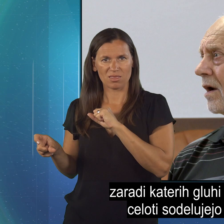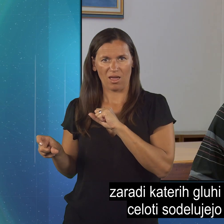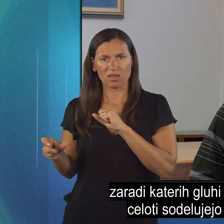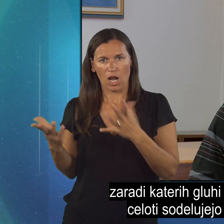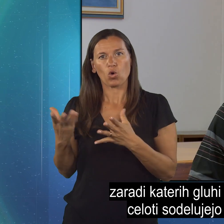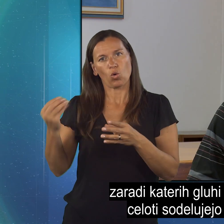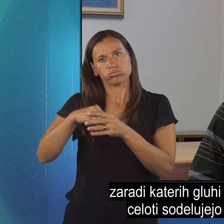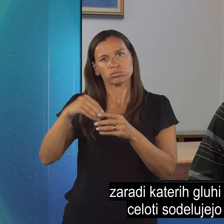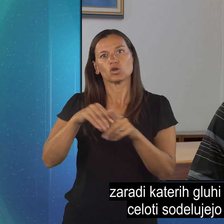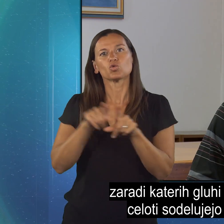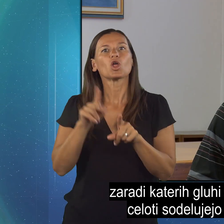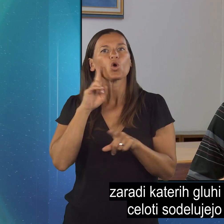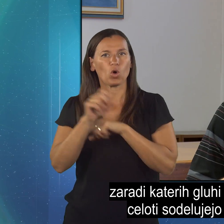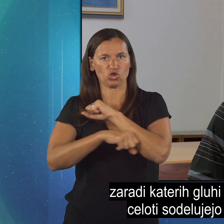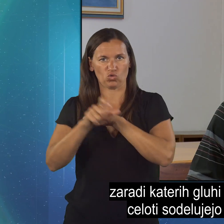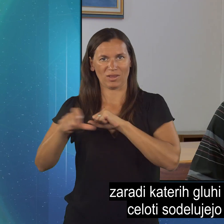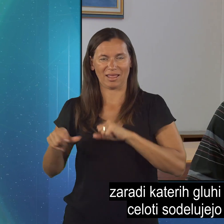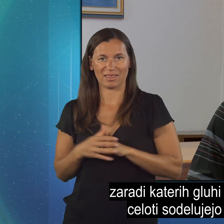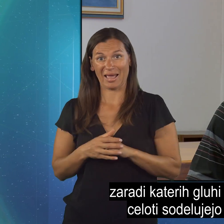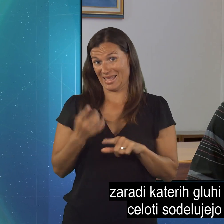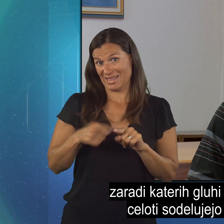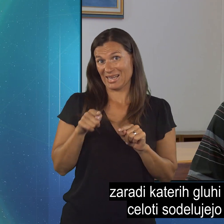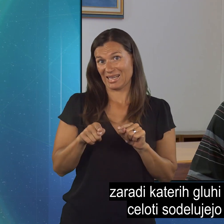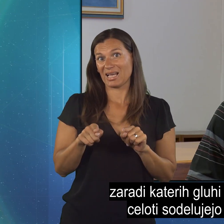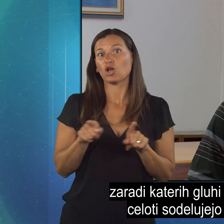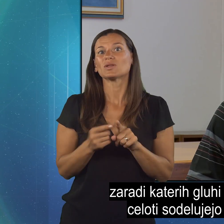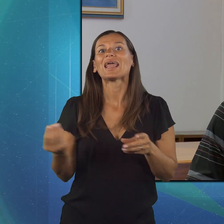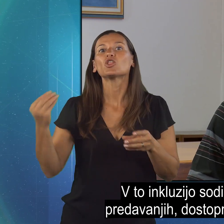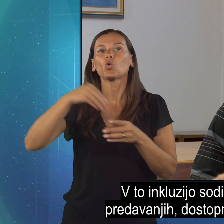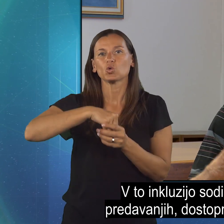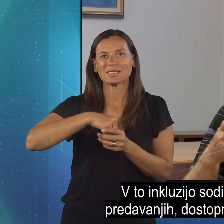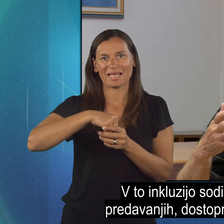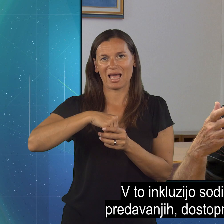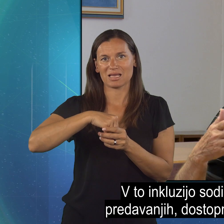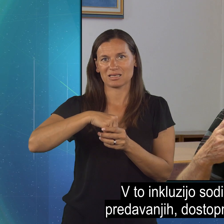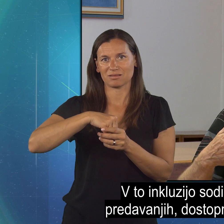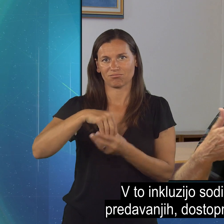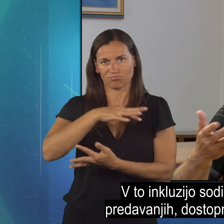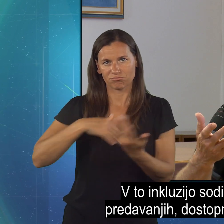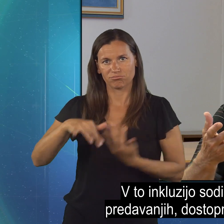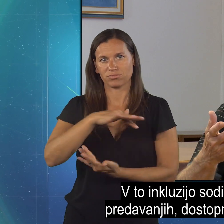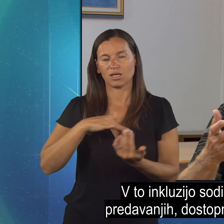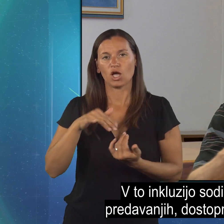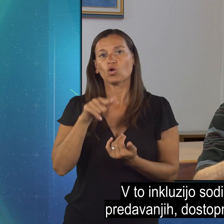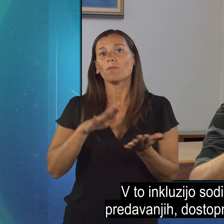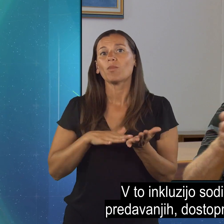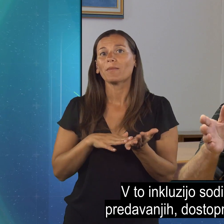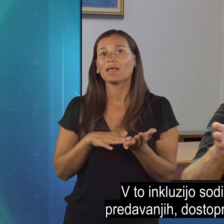deaf students can participate in programs fully. Part of this inclusion